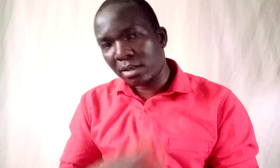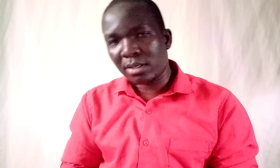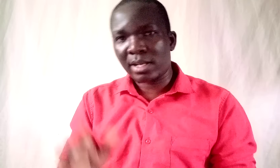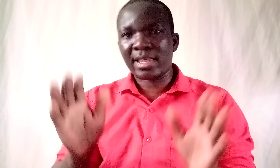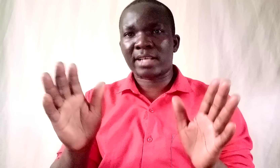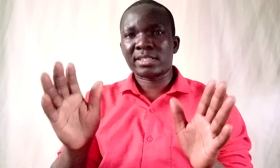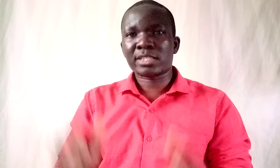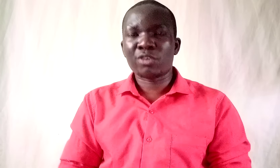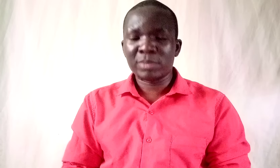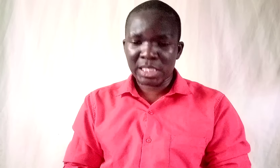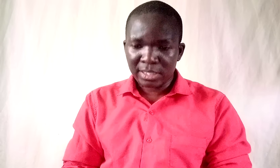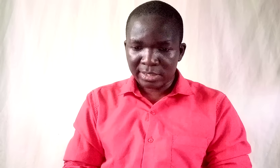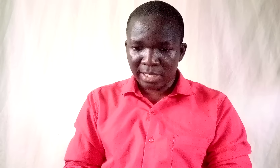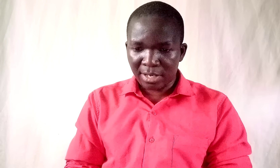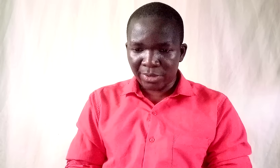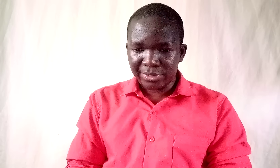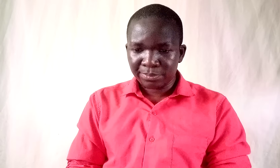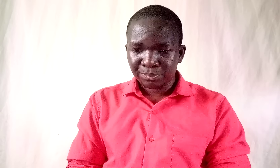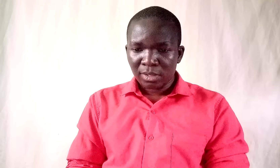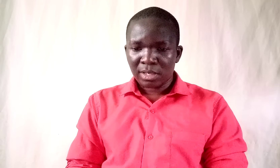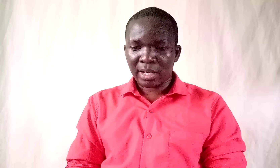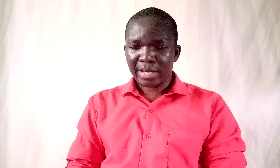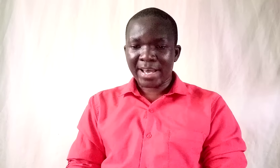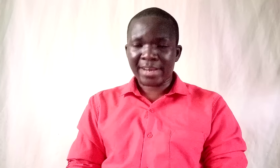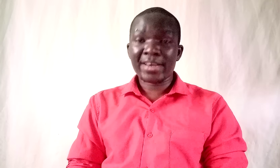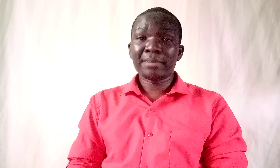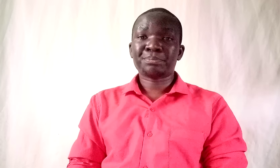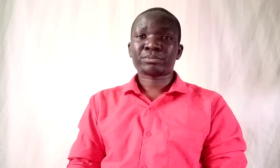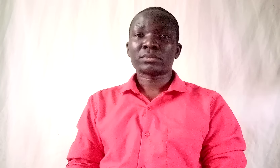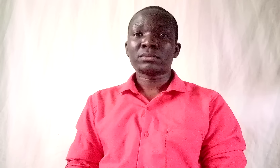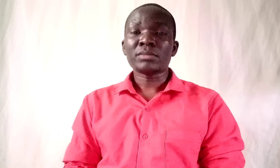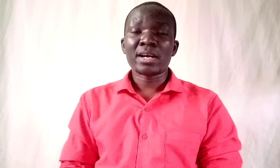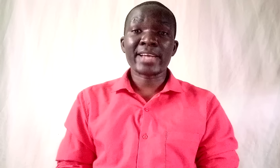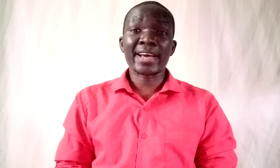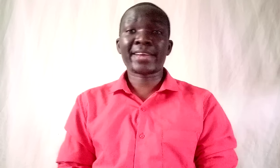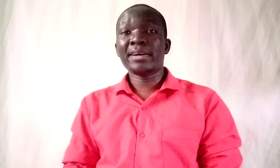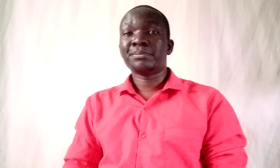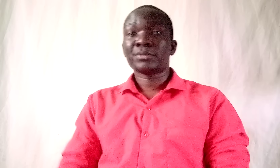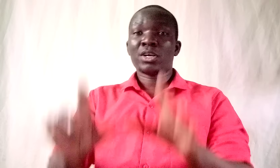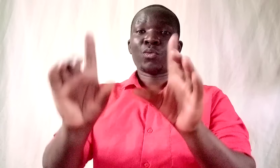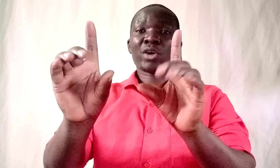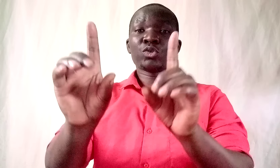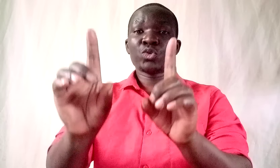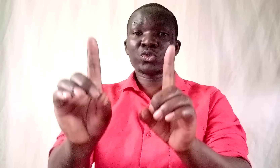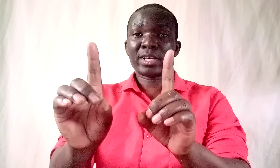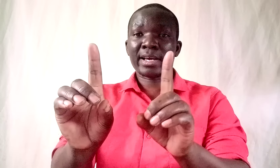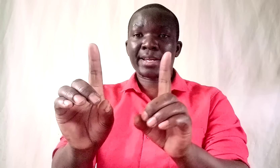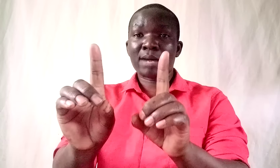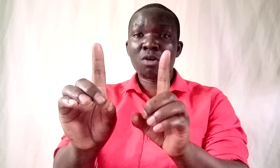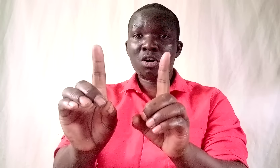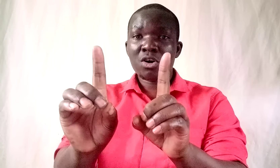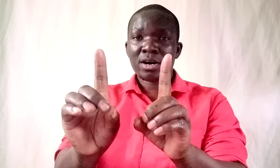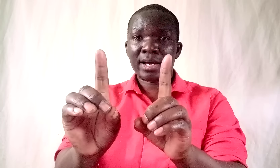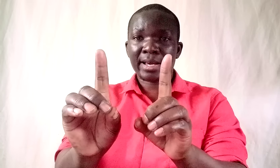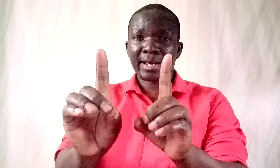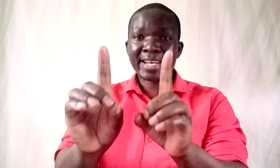Like that. That's vomiting in sign language. Diarrhea. Diarrhea. We are going to use double D.